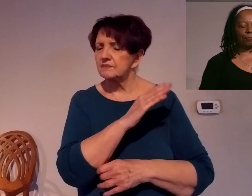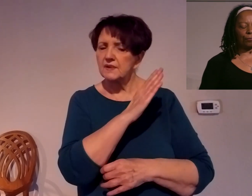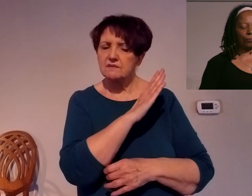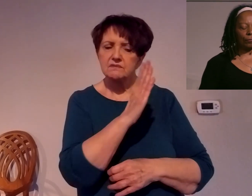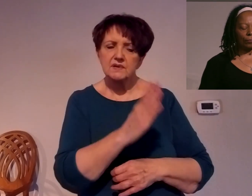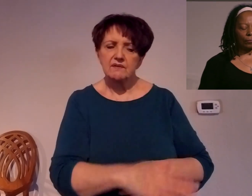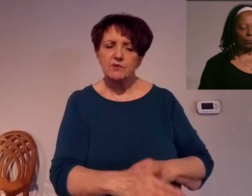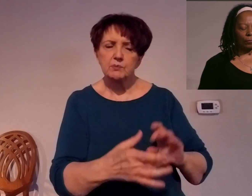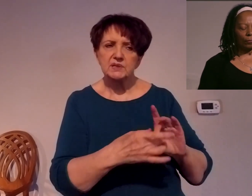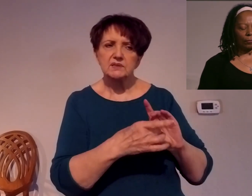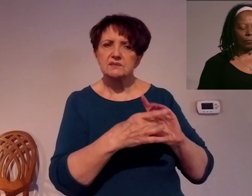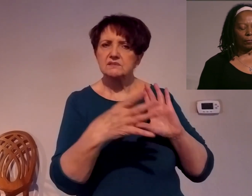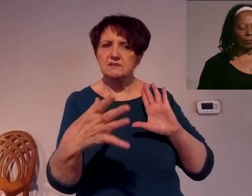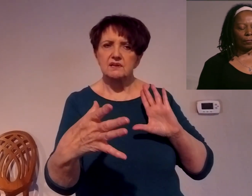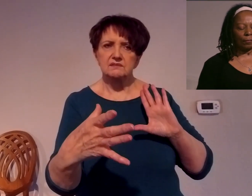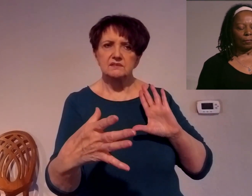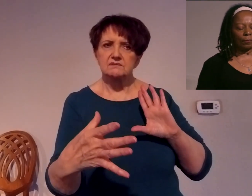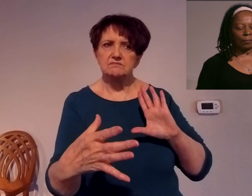removed.